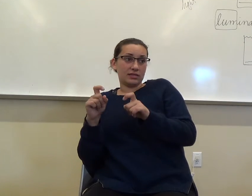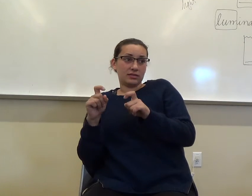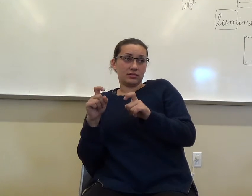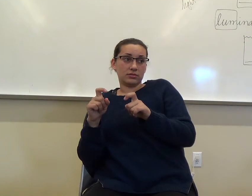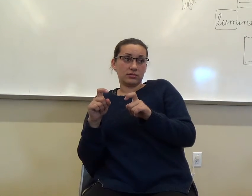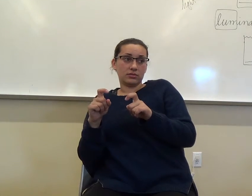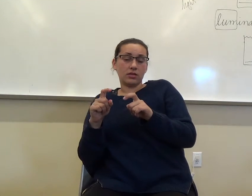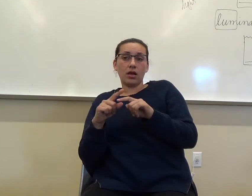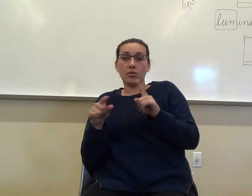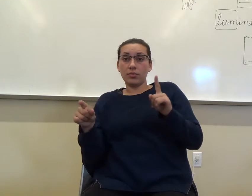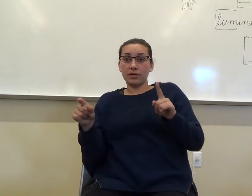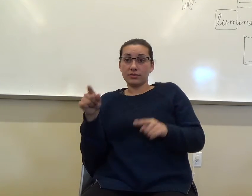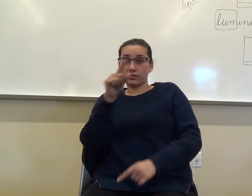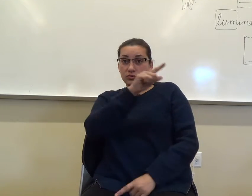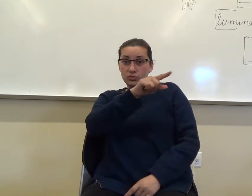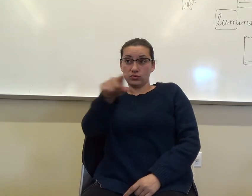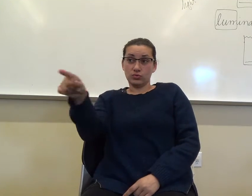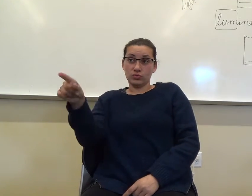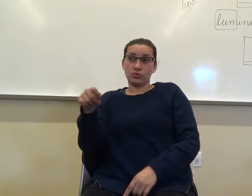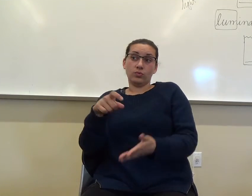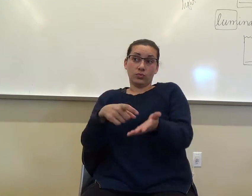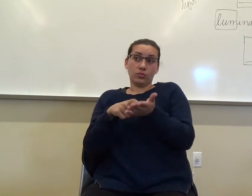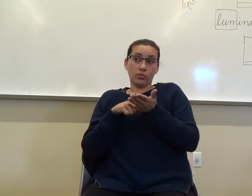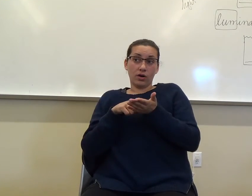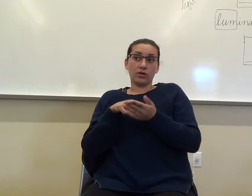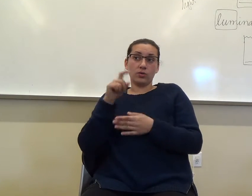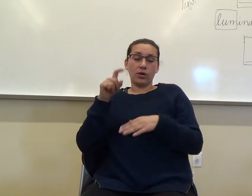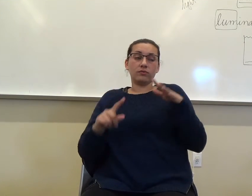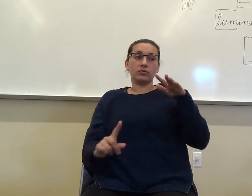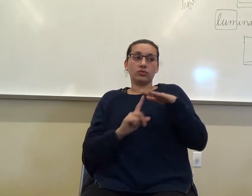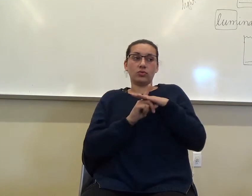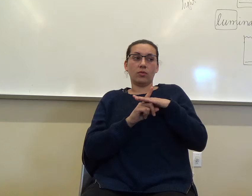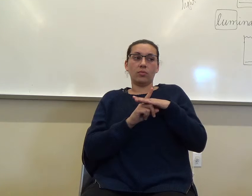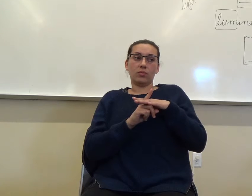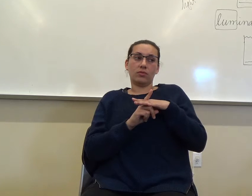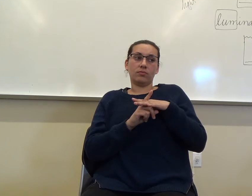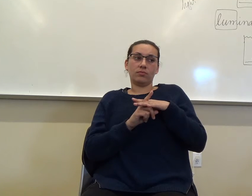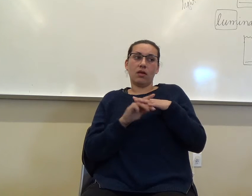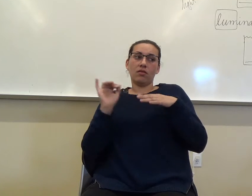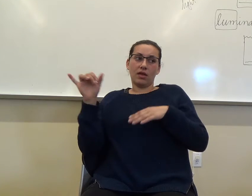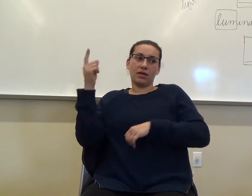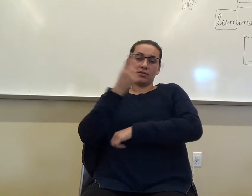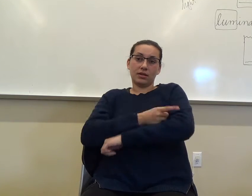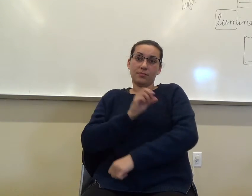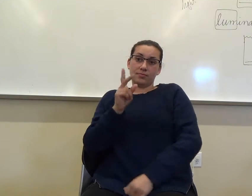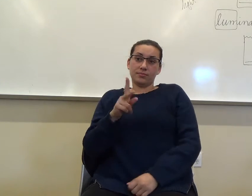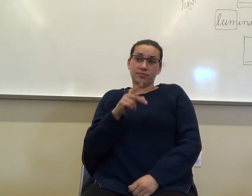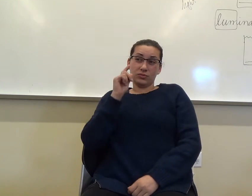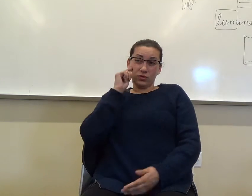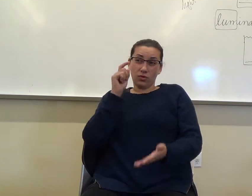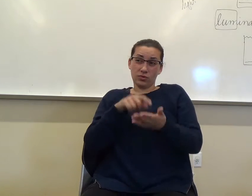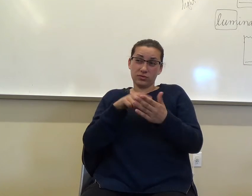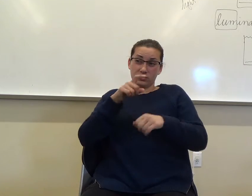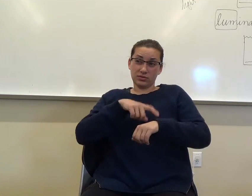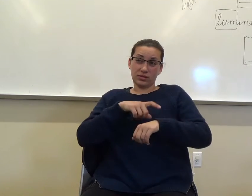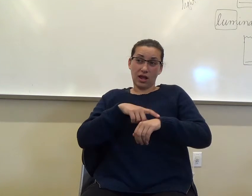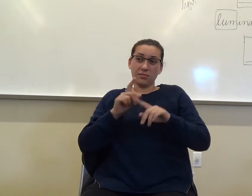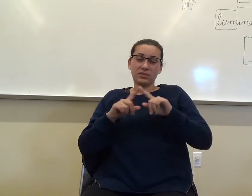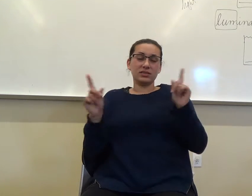you are also required to be here on this date. And notice that the time is different. That's another thing we need to talk about as